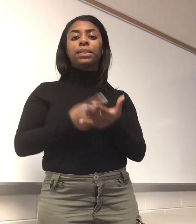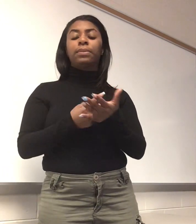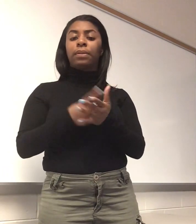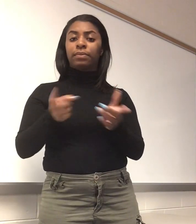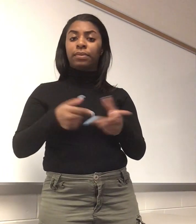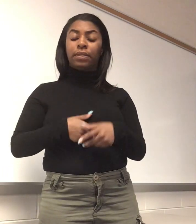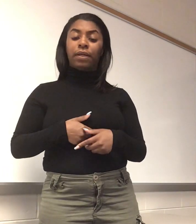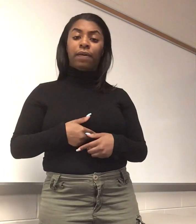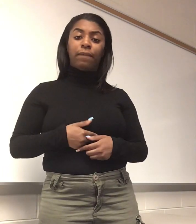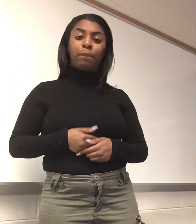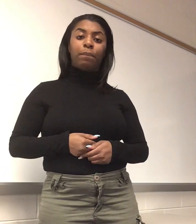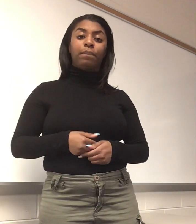realistic.